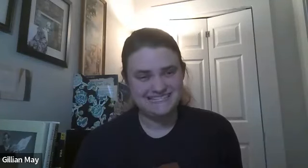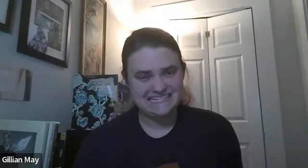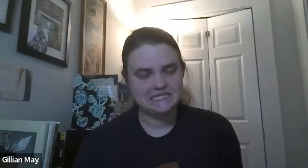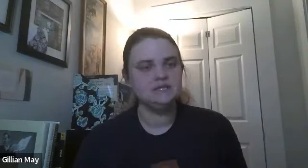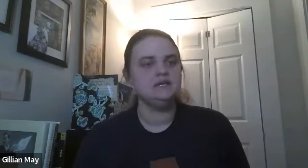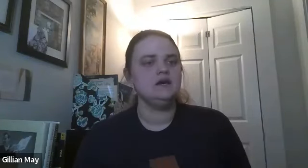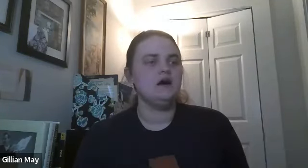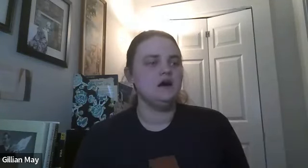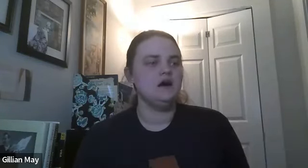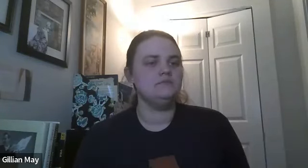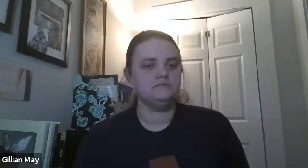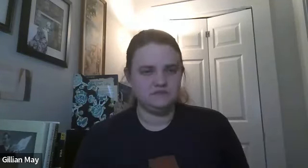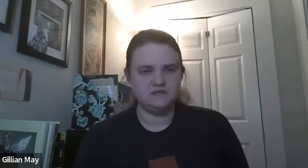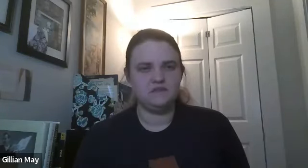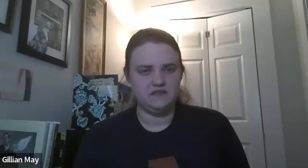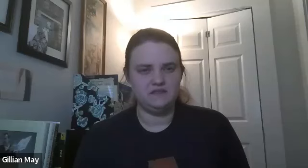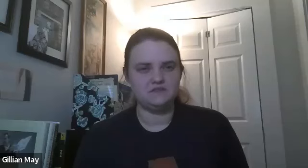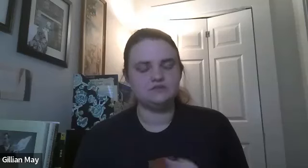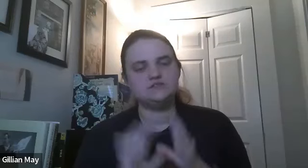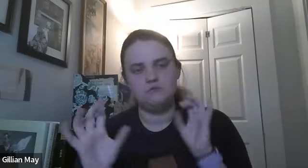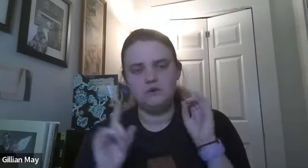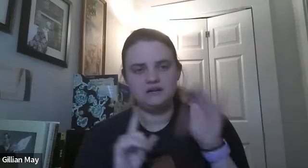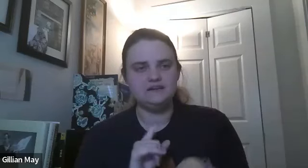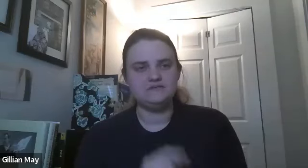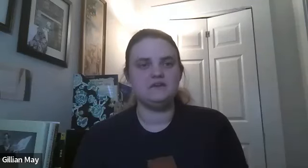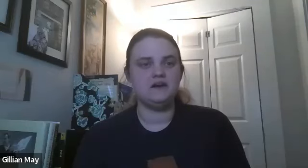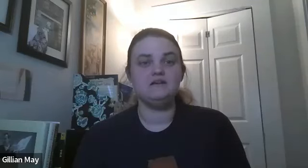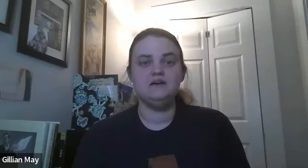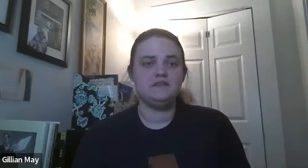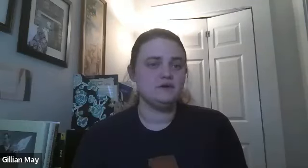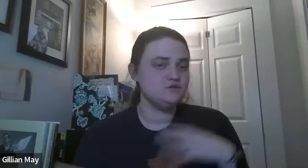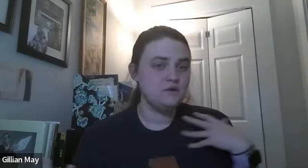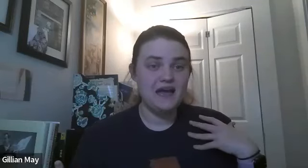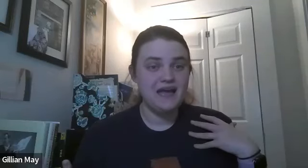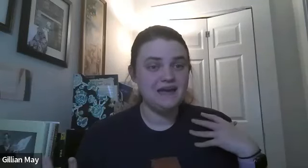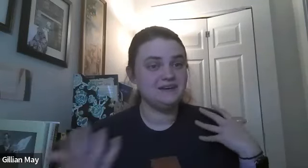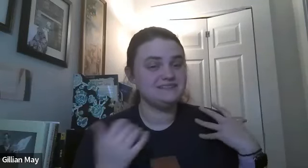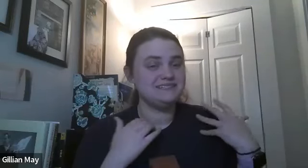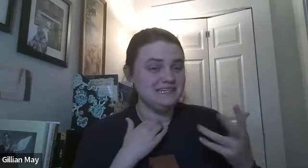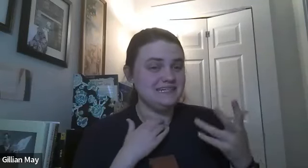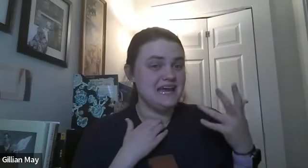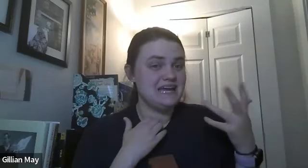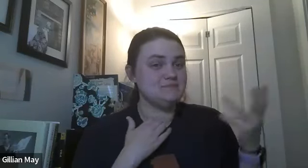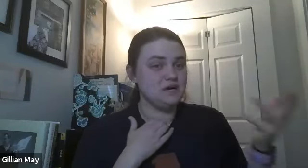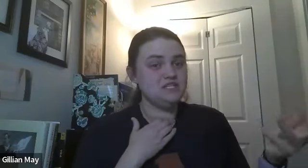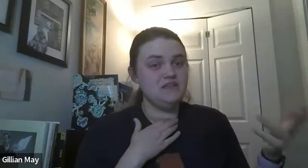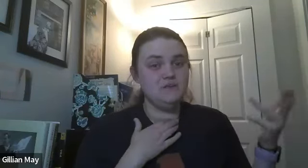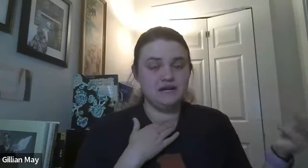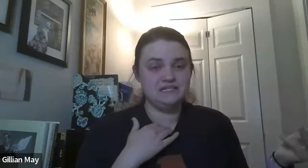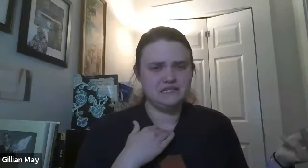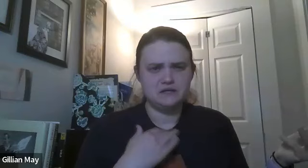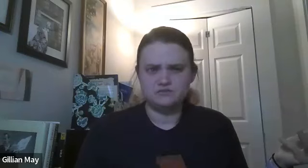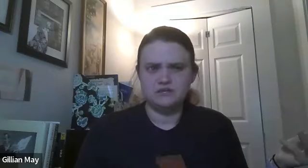depressing. Something like that sort. So I wanted to give that there. That was one that I had not seen as much. And then when I did see it, I was really